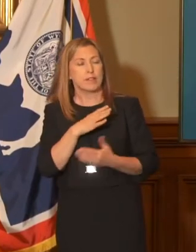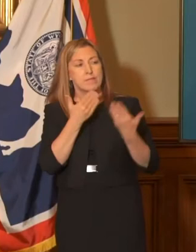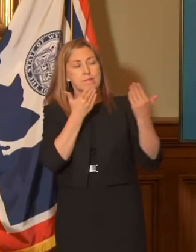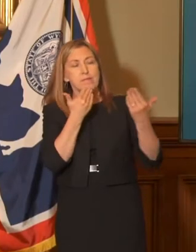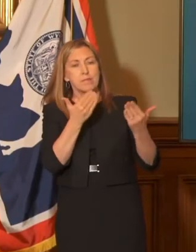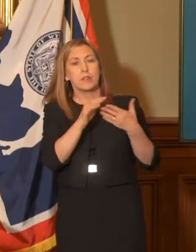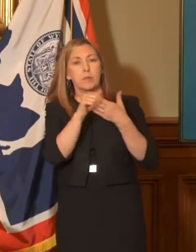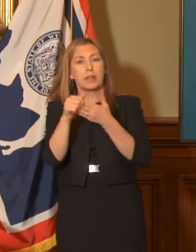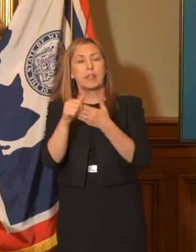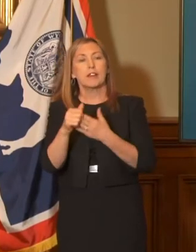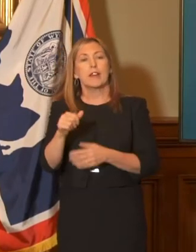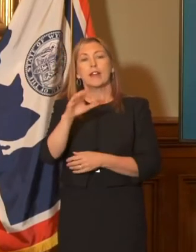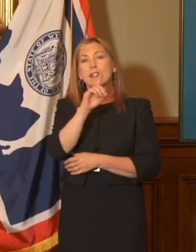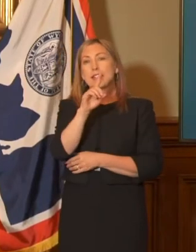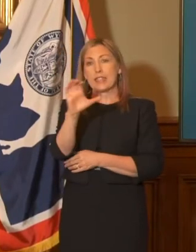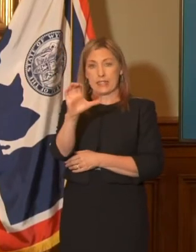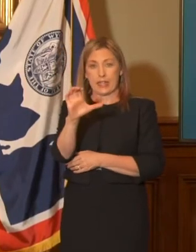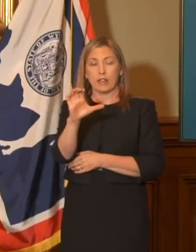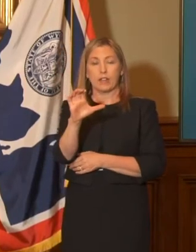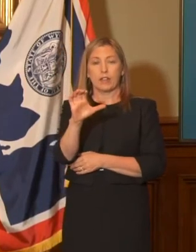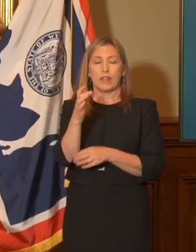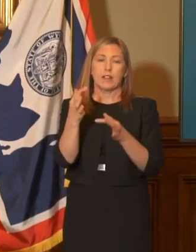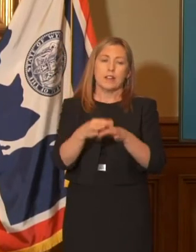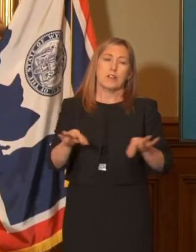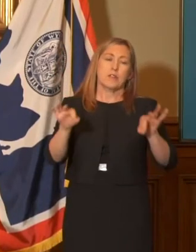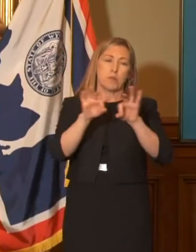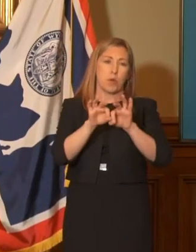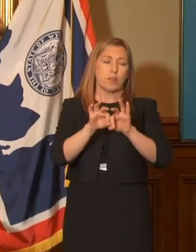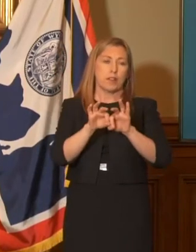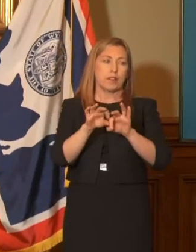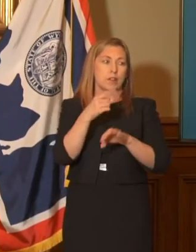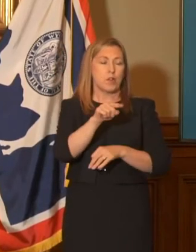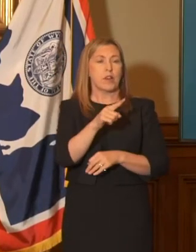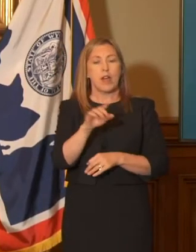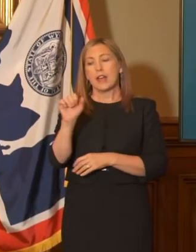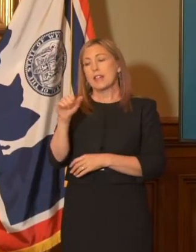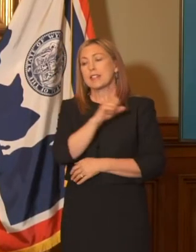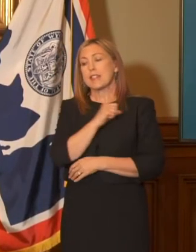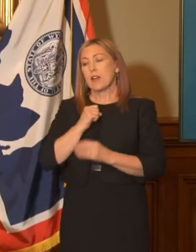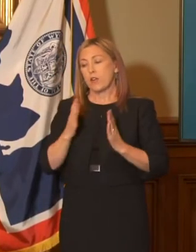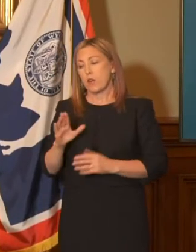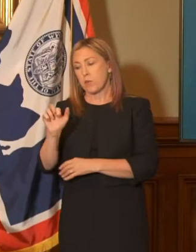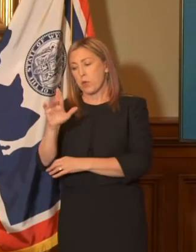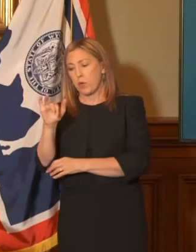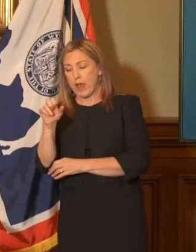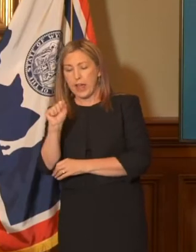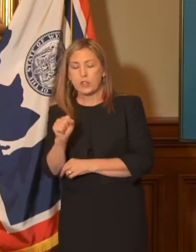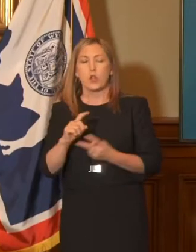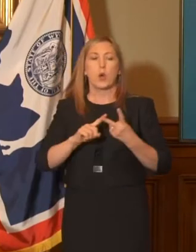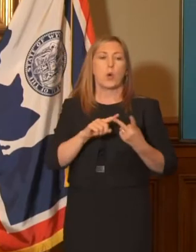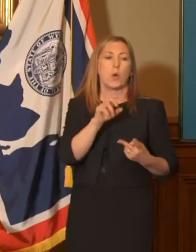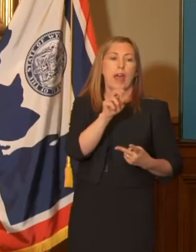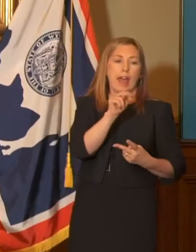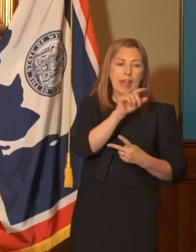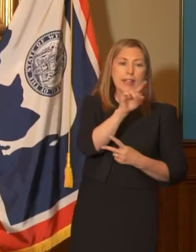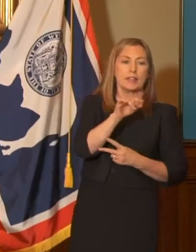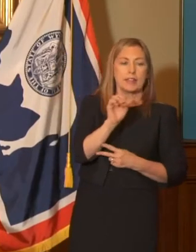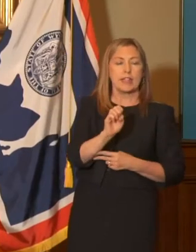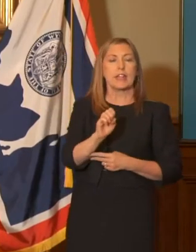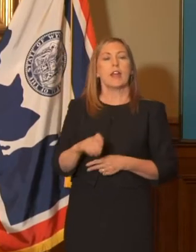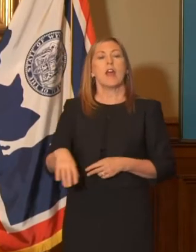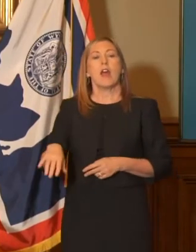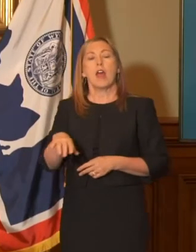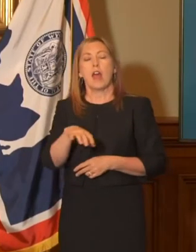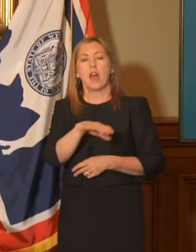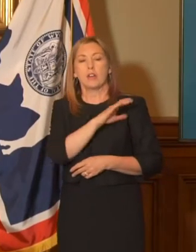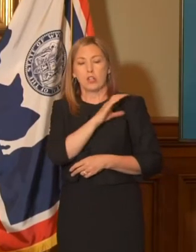have the leadership we do in D.C. And so Senator Barrasso, Senator Enzi, Congresswoman Cheney, thank you